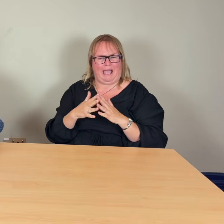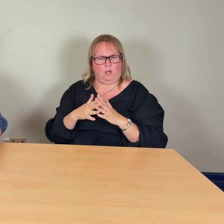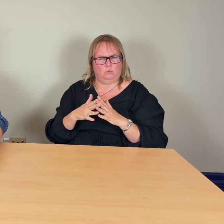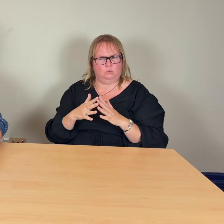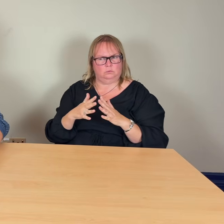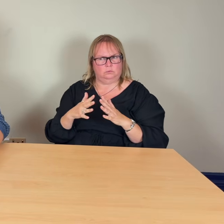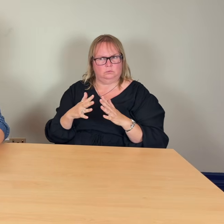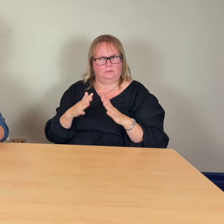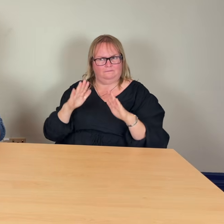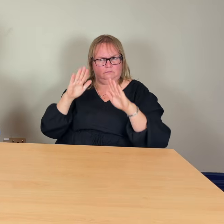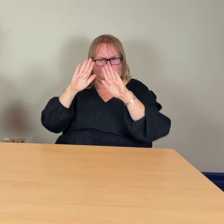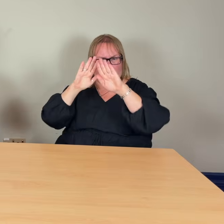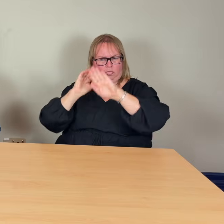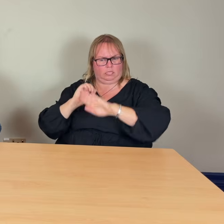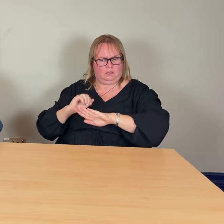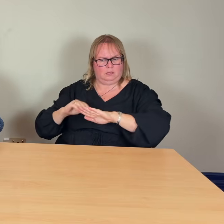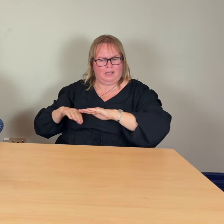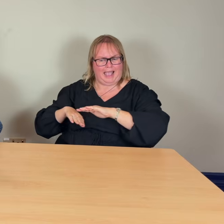inside.